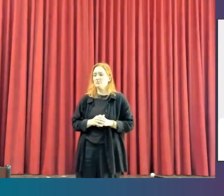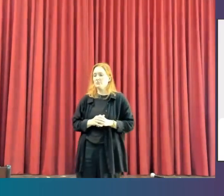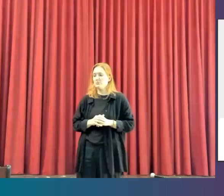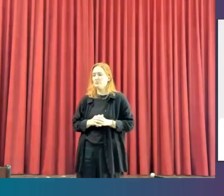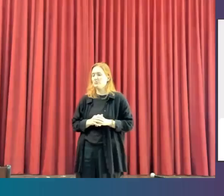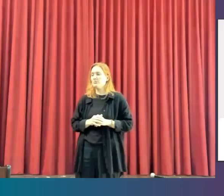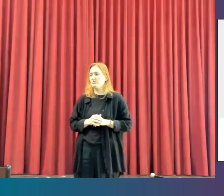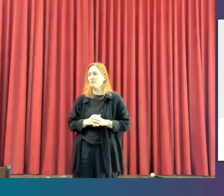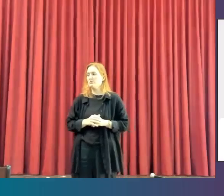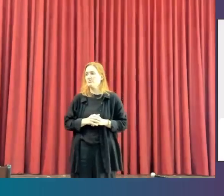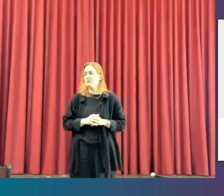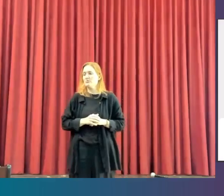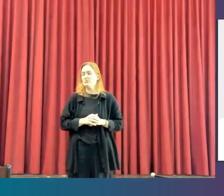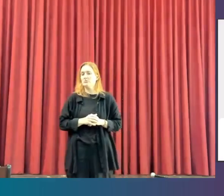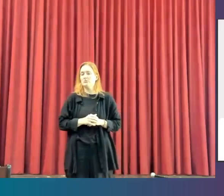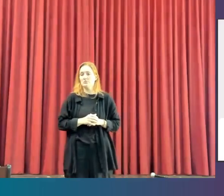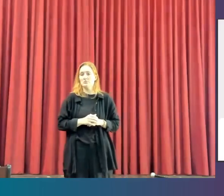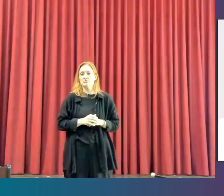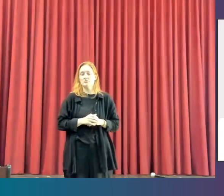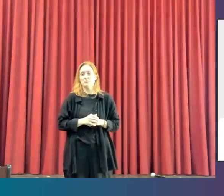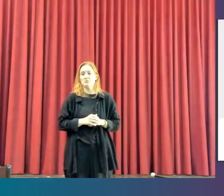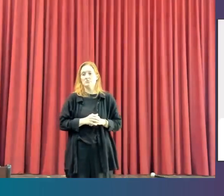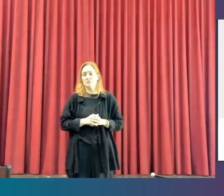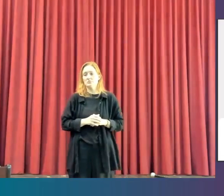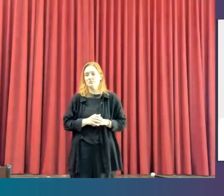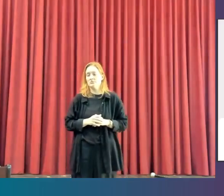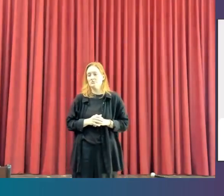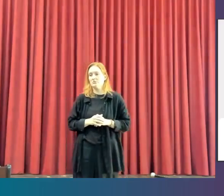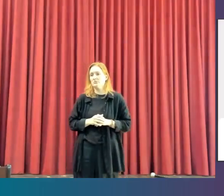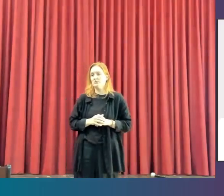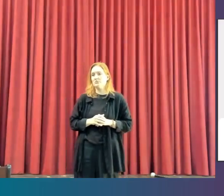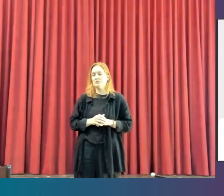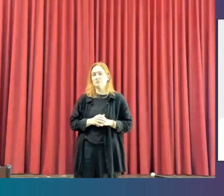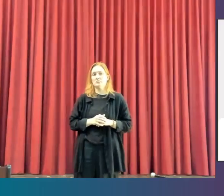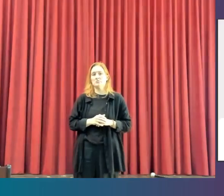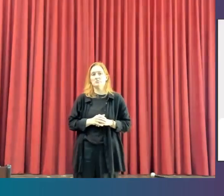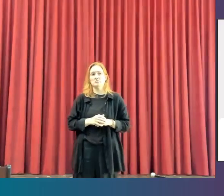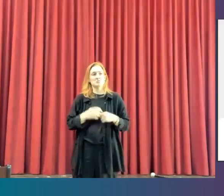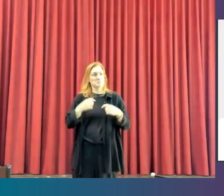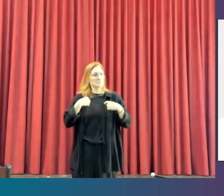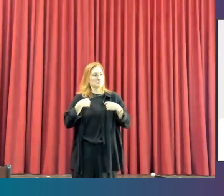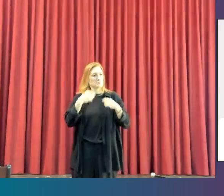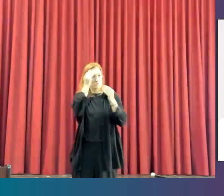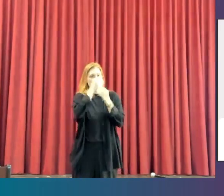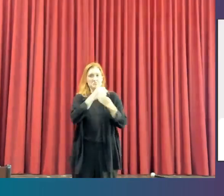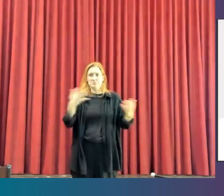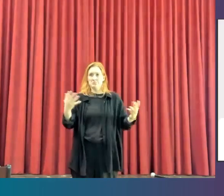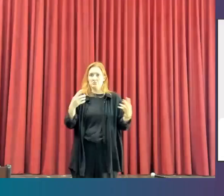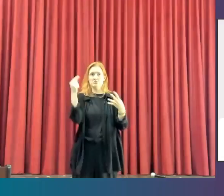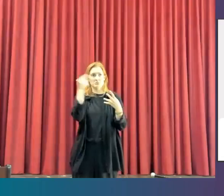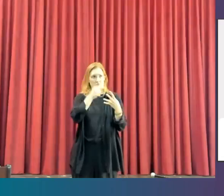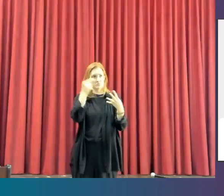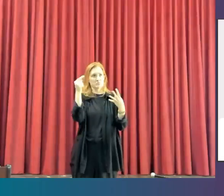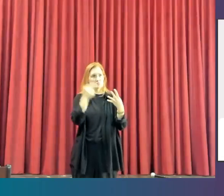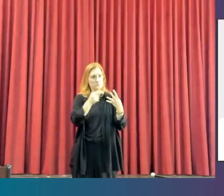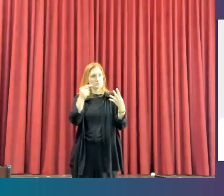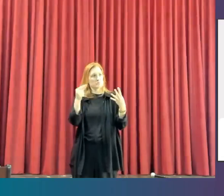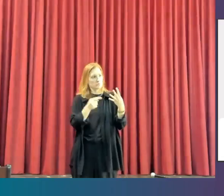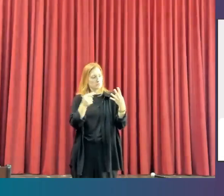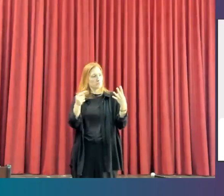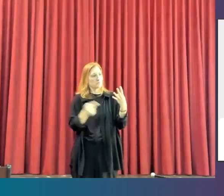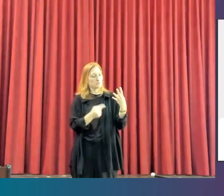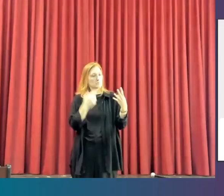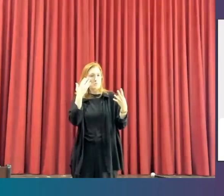And so why we really go through what a landlord needs to consider is because if a landlord is